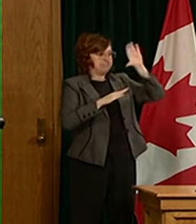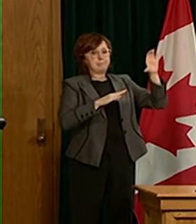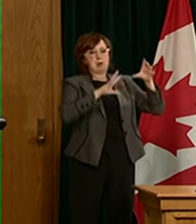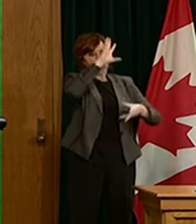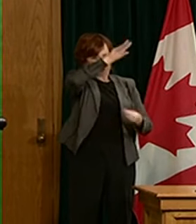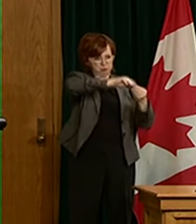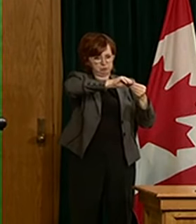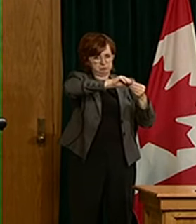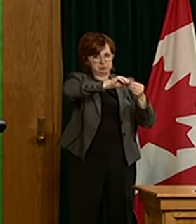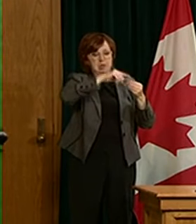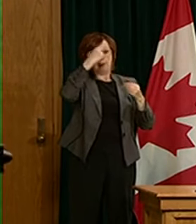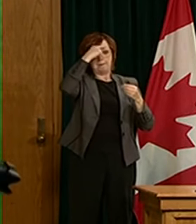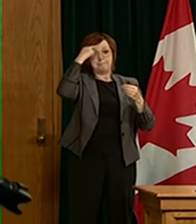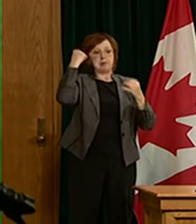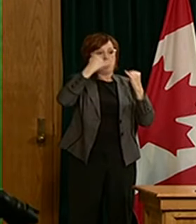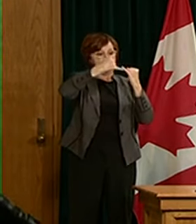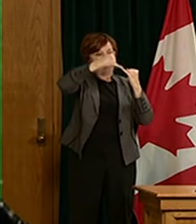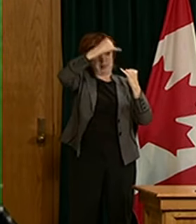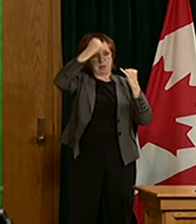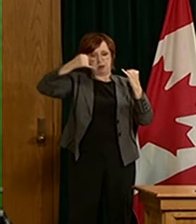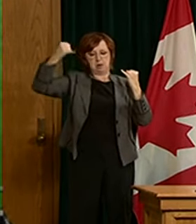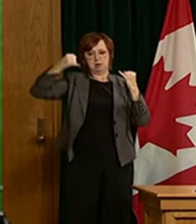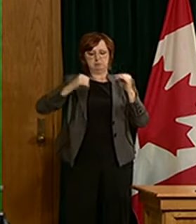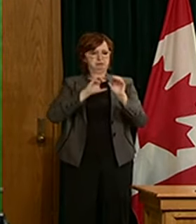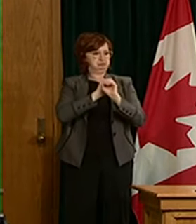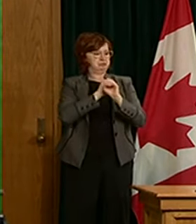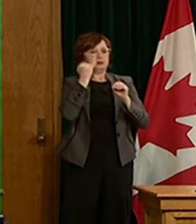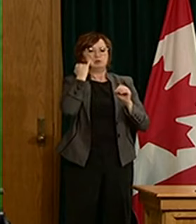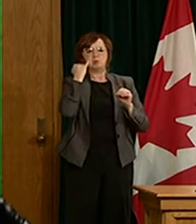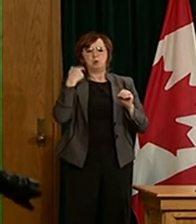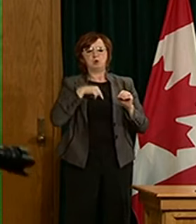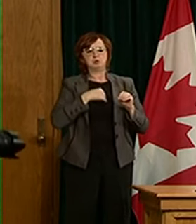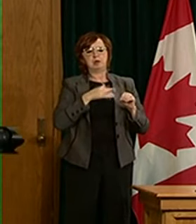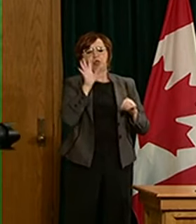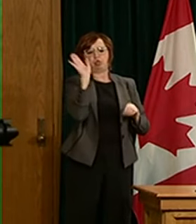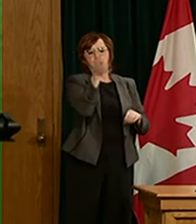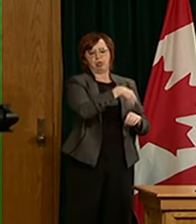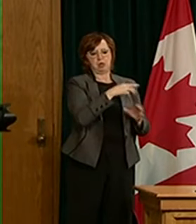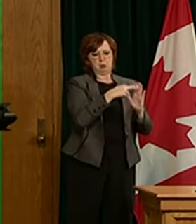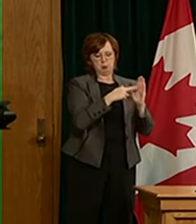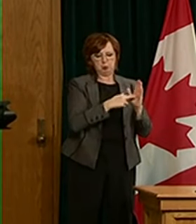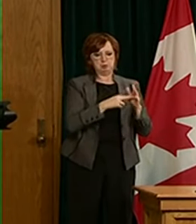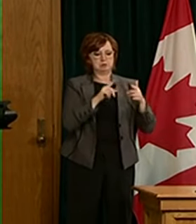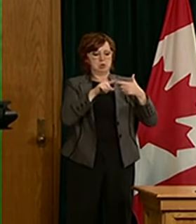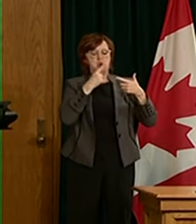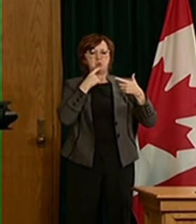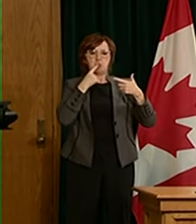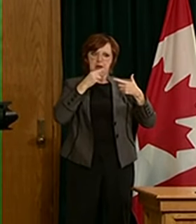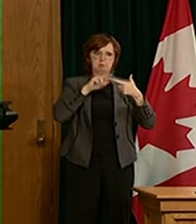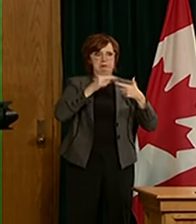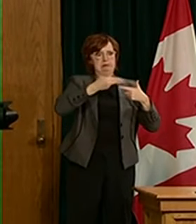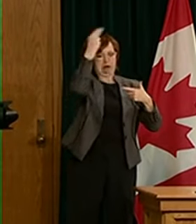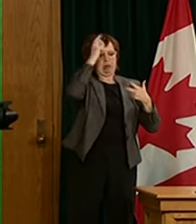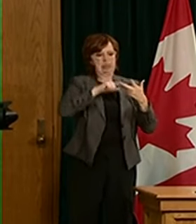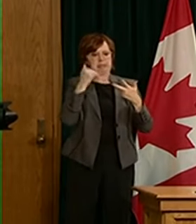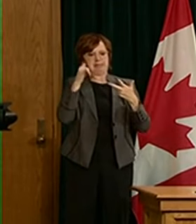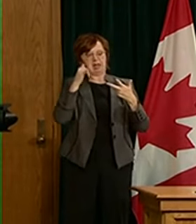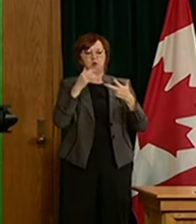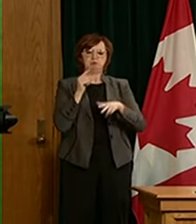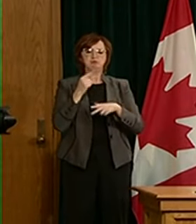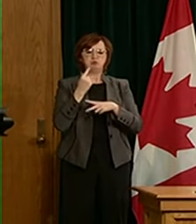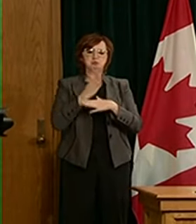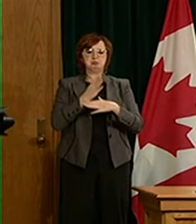cases. The black line identifies if we had done no interventions. The red line is the upper range, the yellow is the mid-range, and the green is